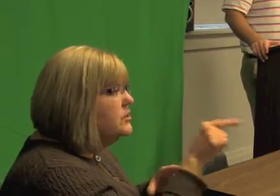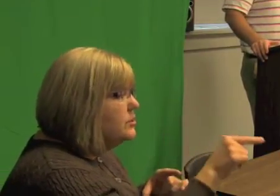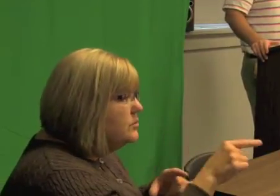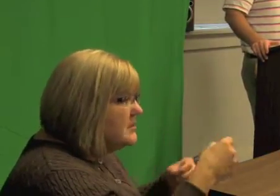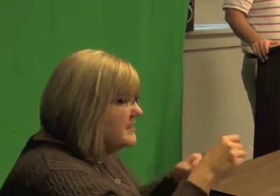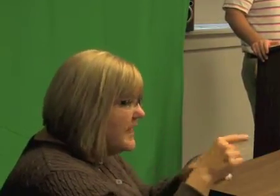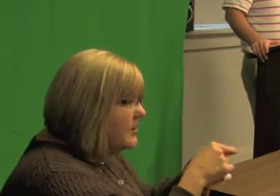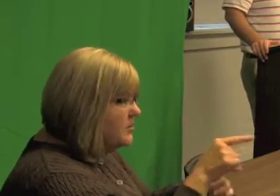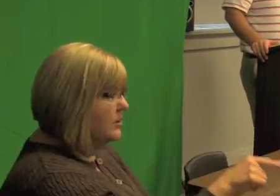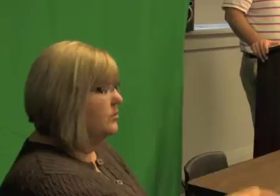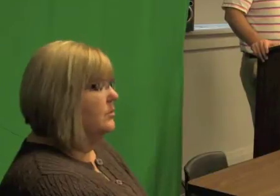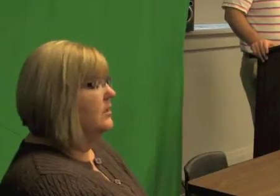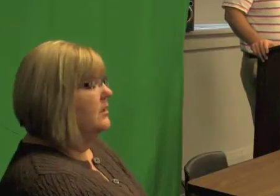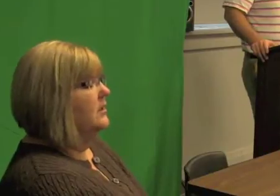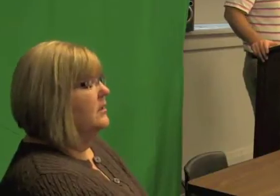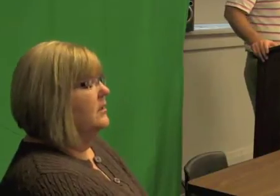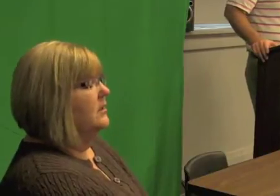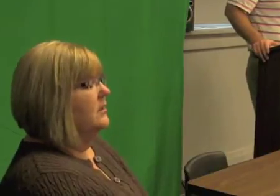Okay?